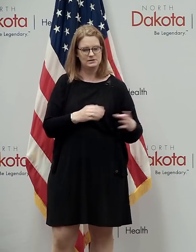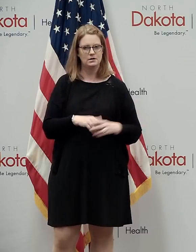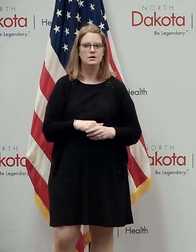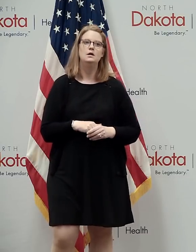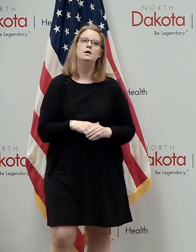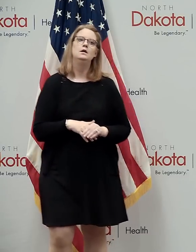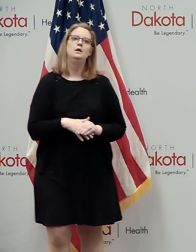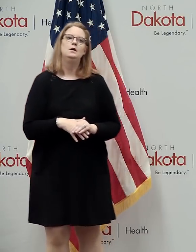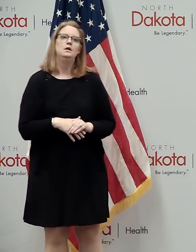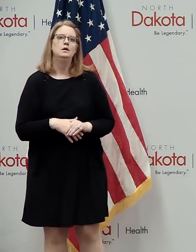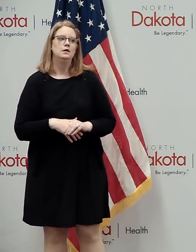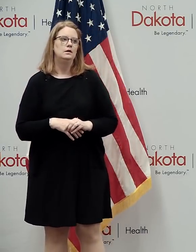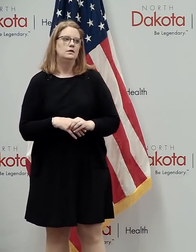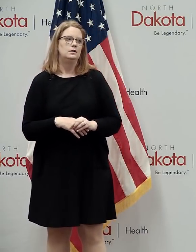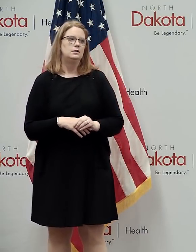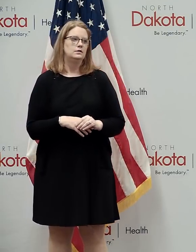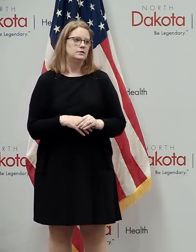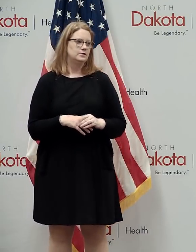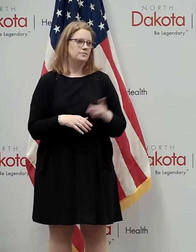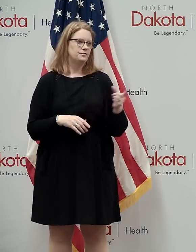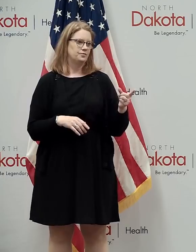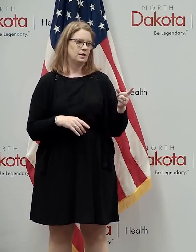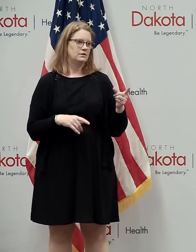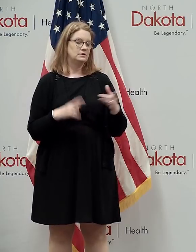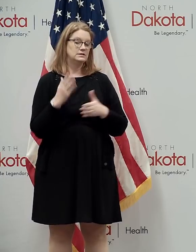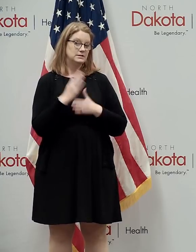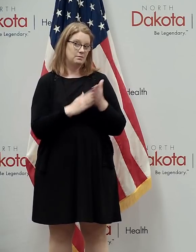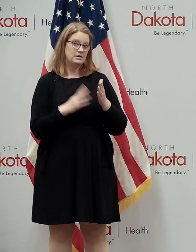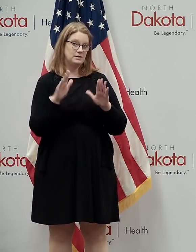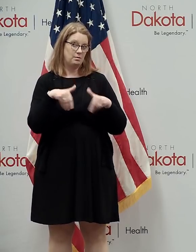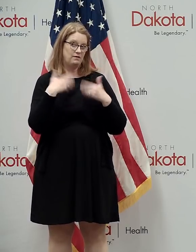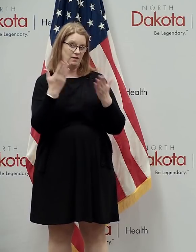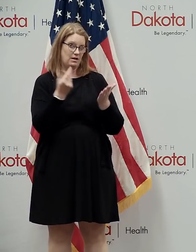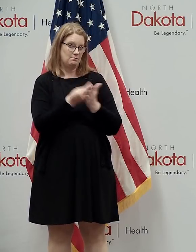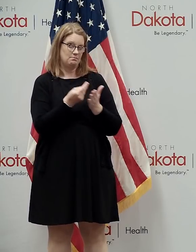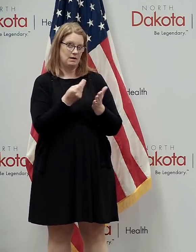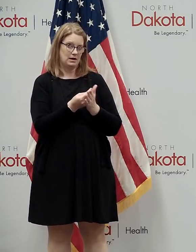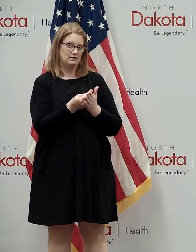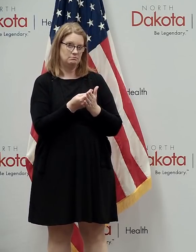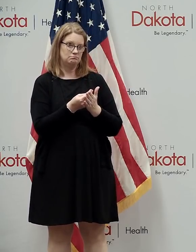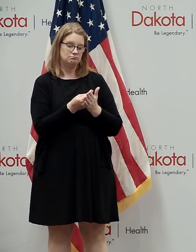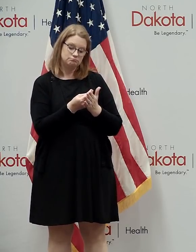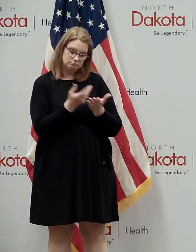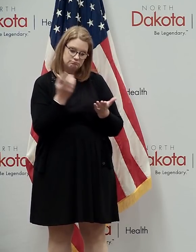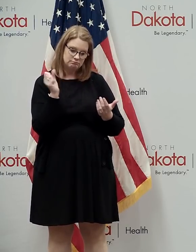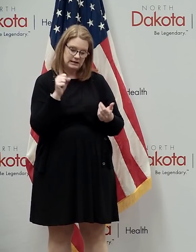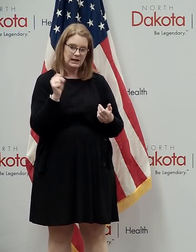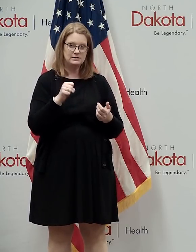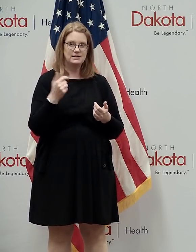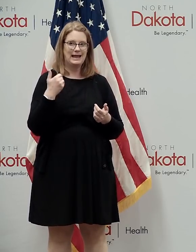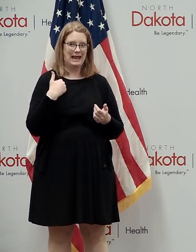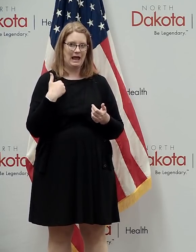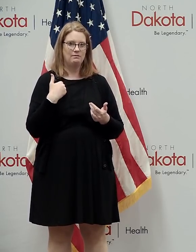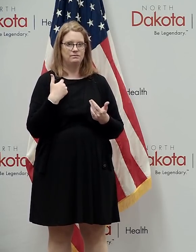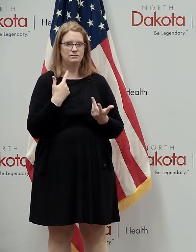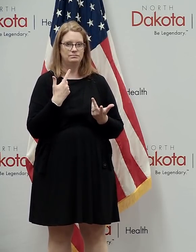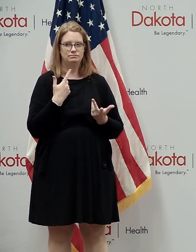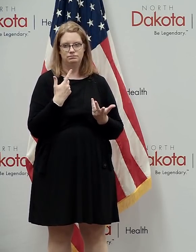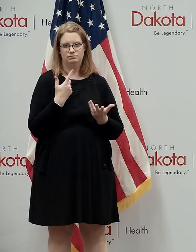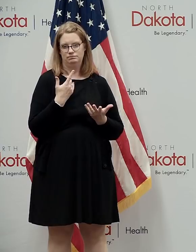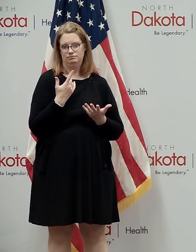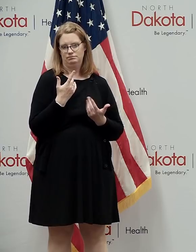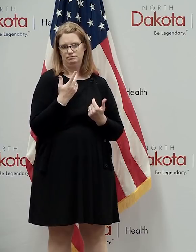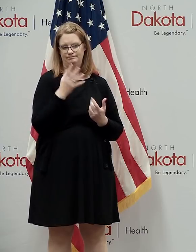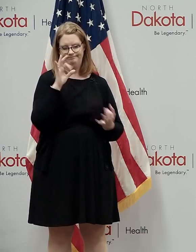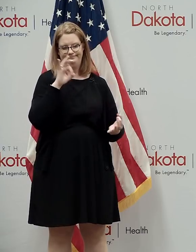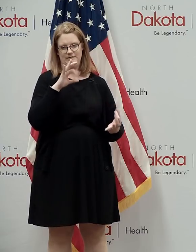given that there's in some elements where there's providing funding, they have a voice, and they deserve to have a voice. I think that part of the debate, which